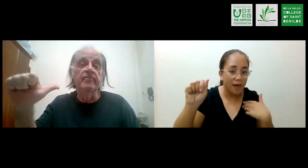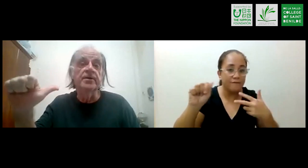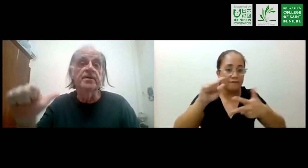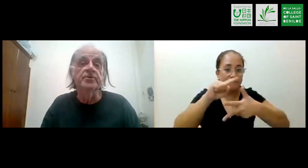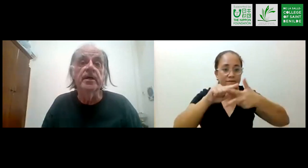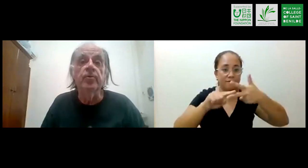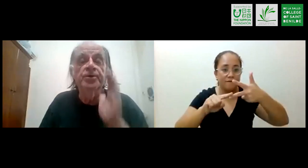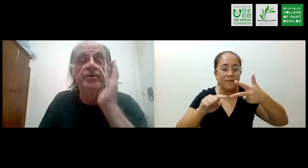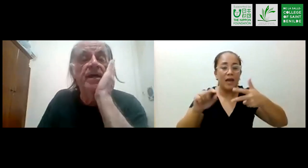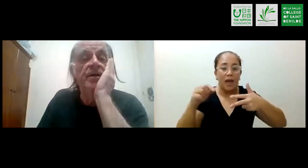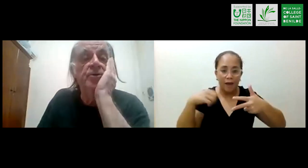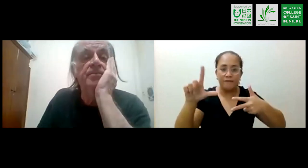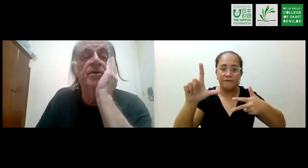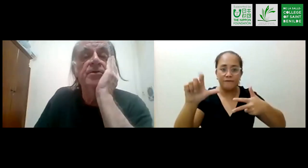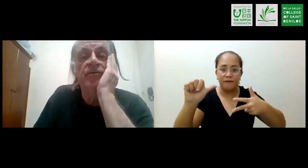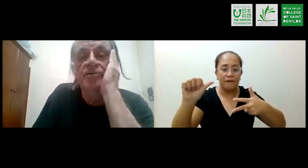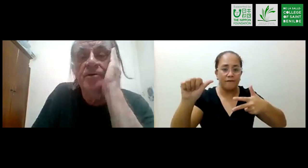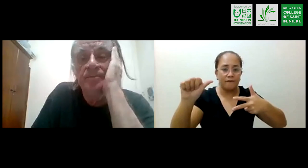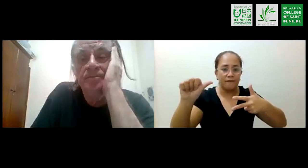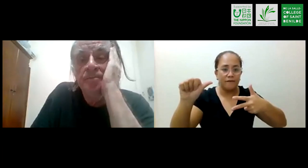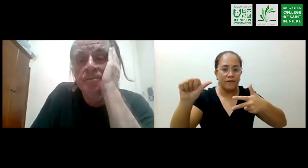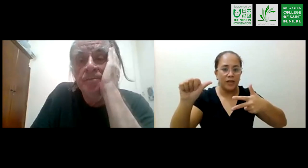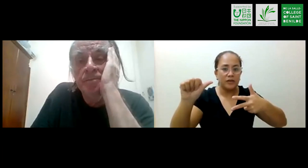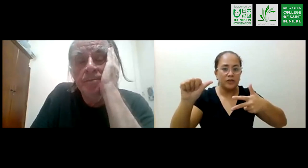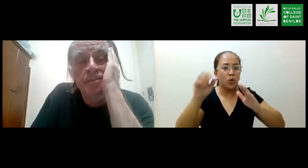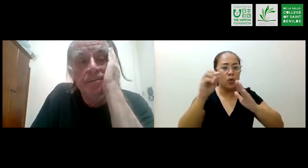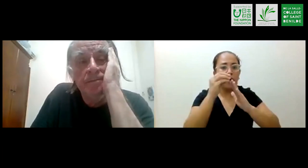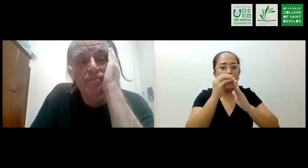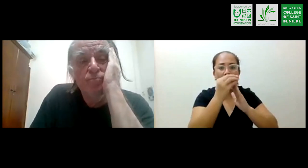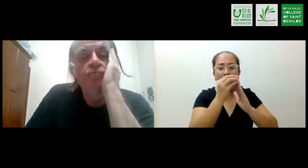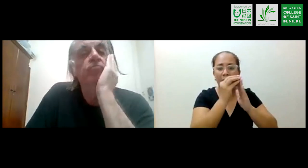We have this hand shape. Which of the hand shapes goes first?